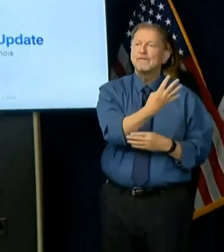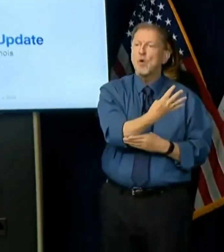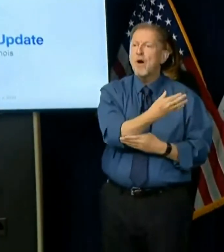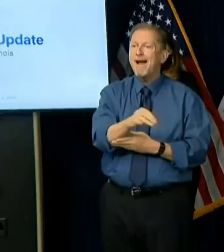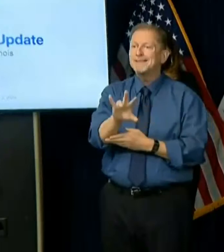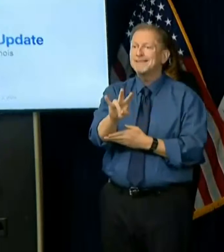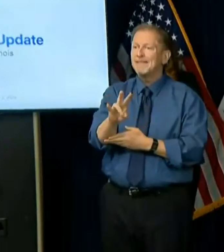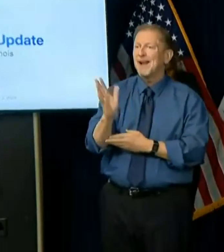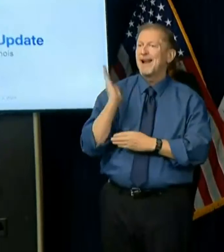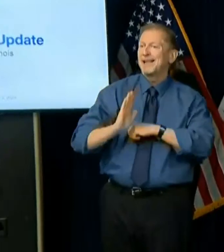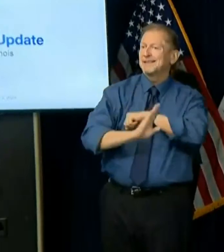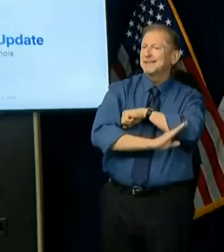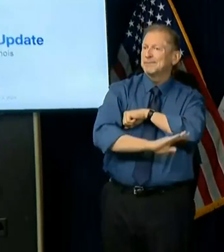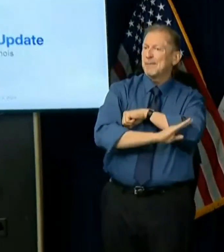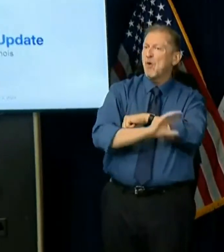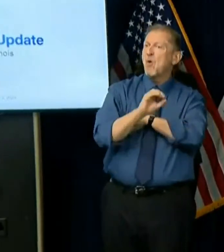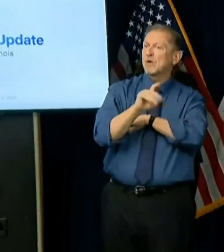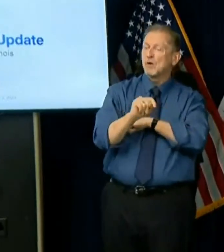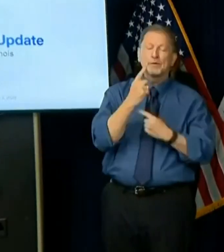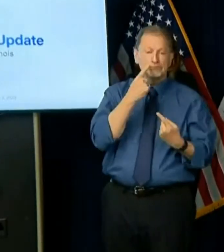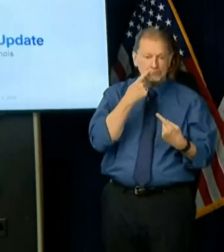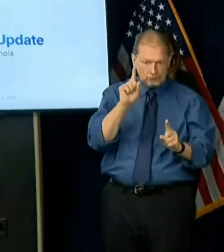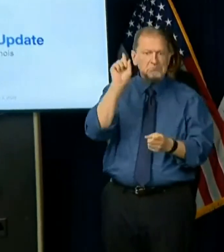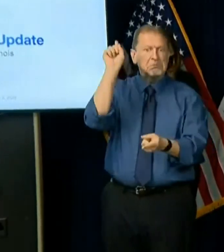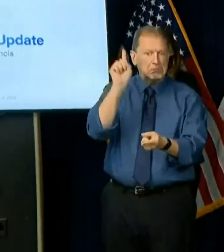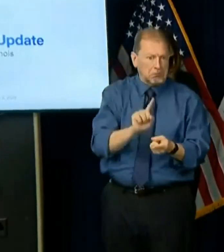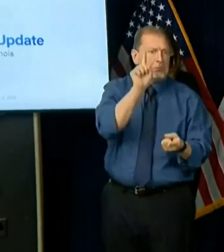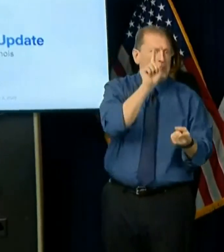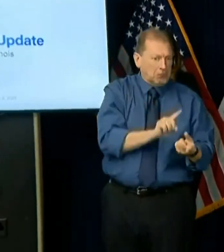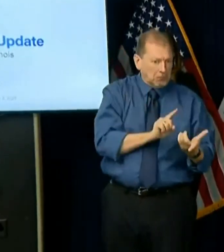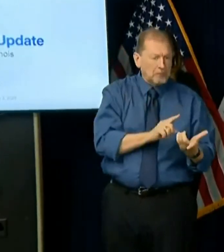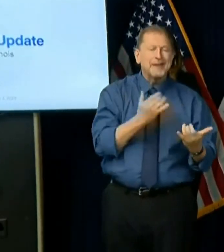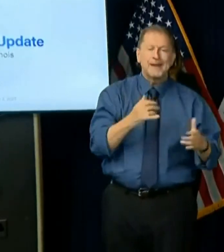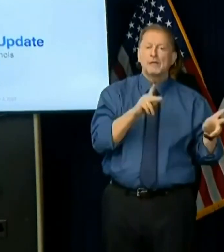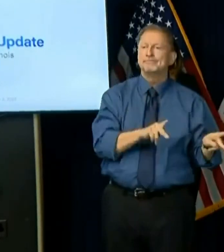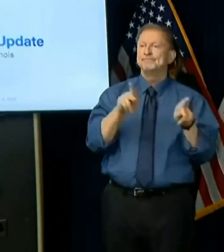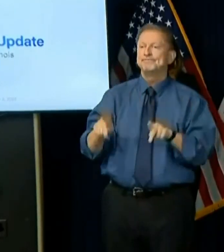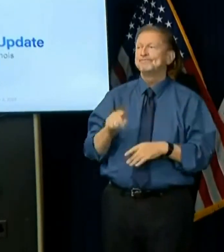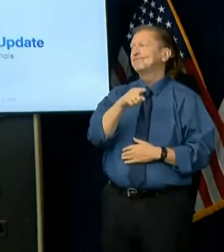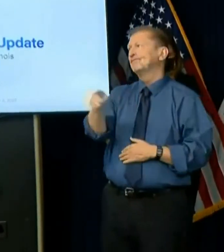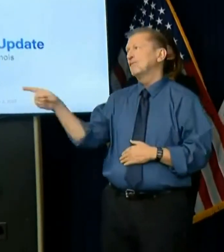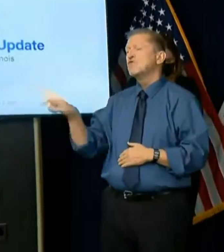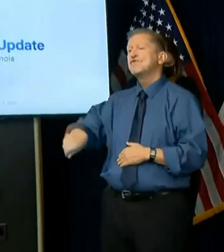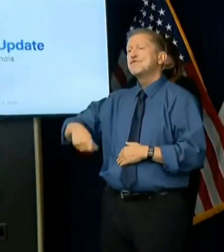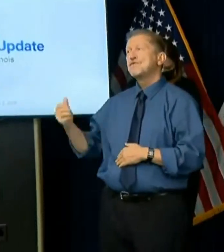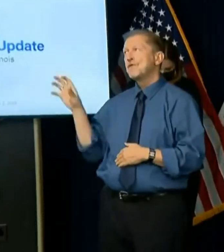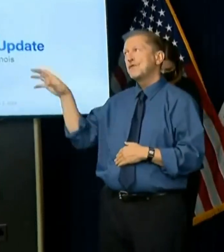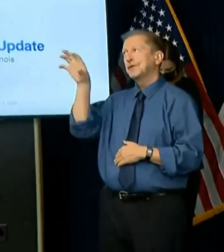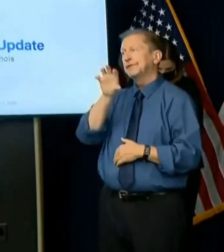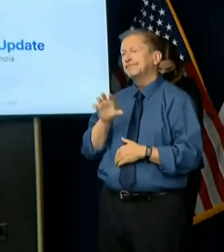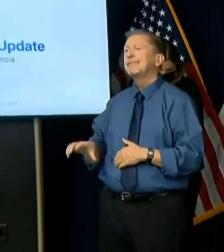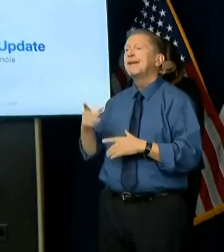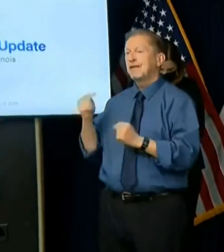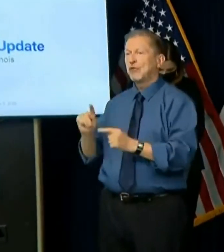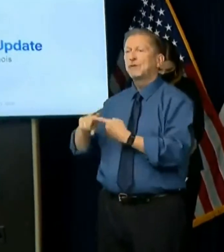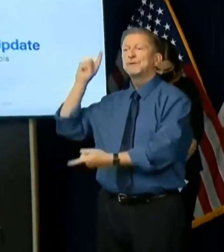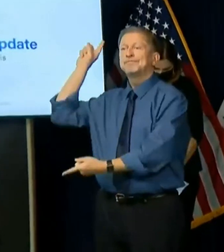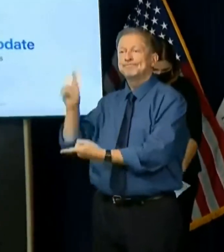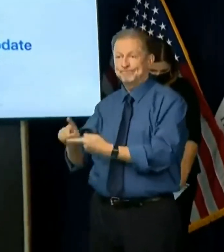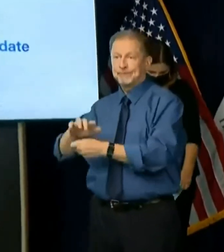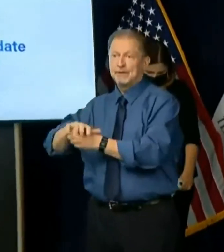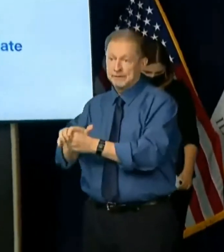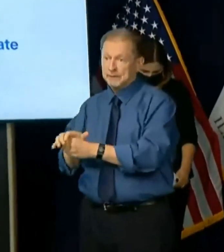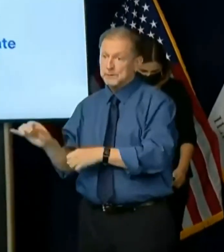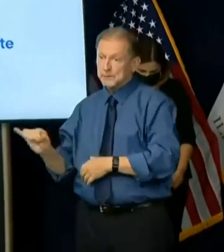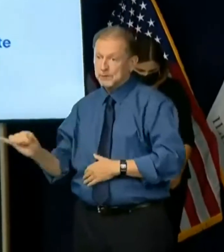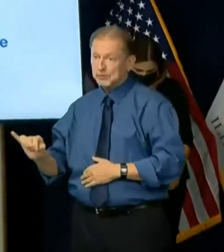and October to lower the number of cases and the positivity rate as soon as possible. The virus